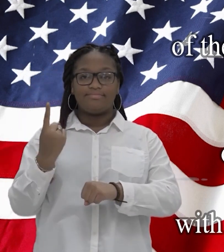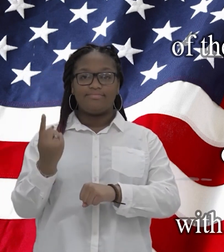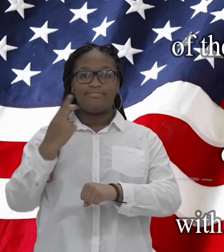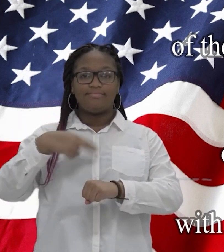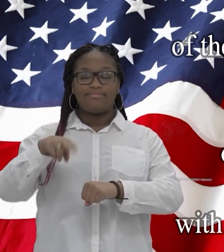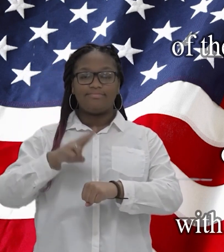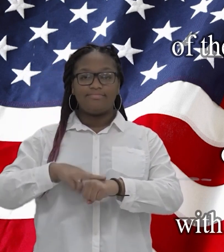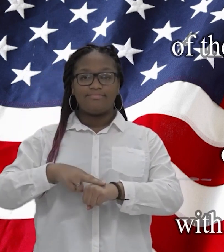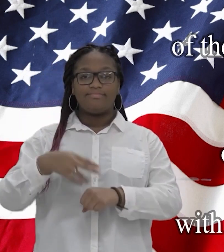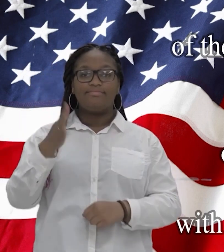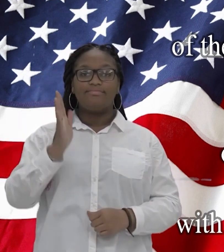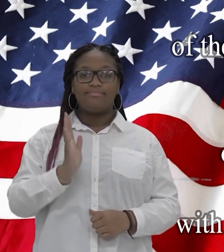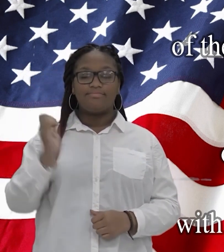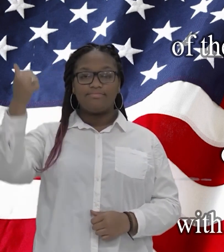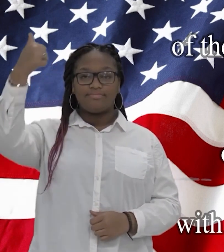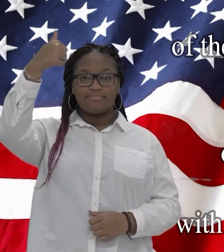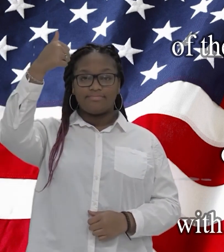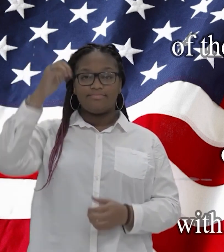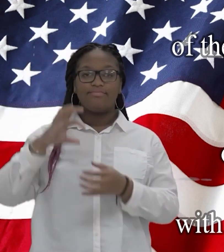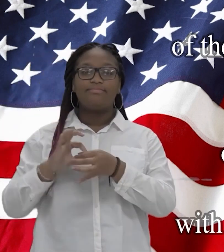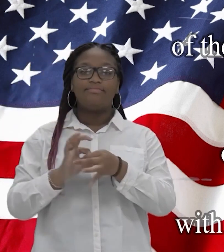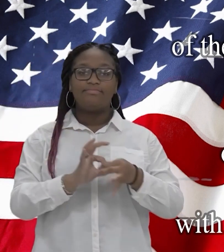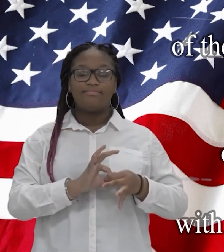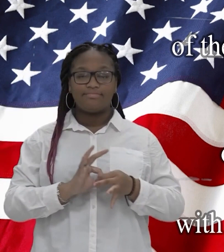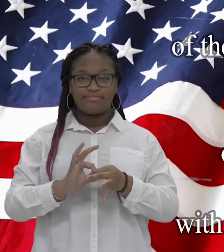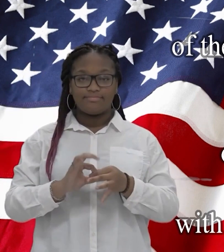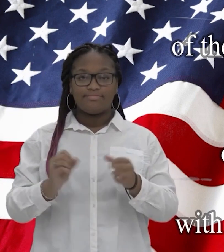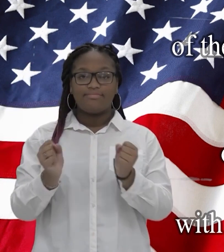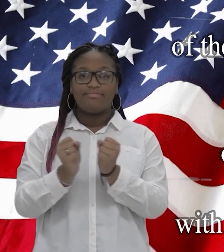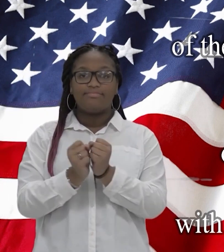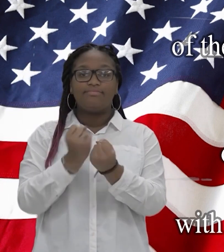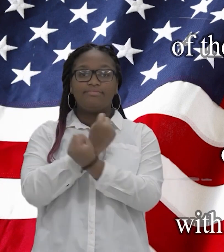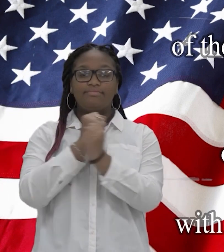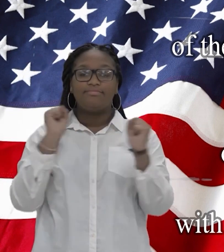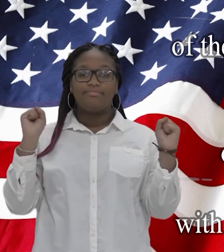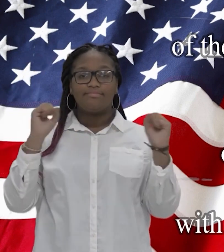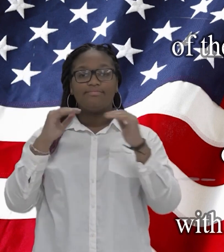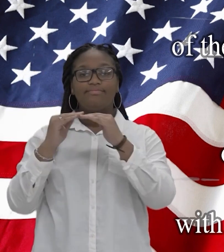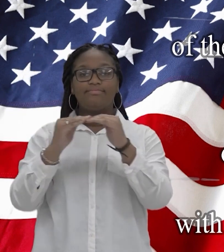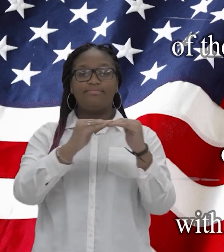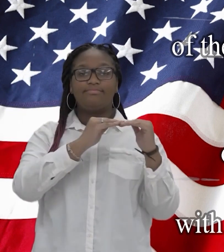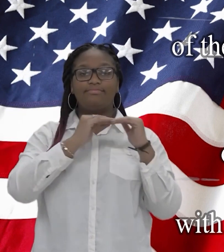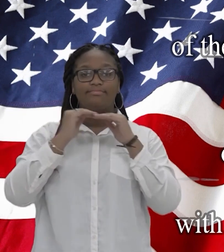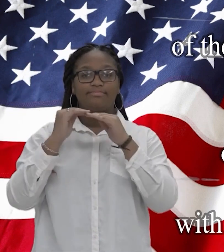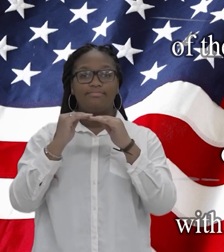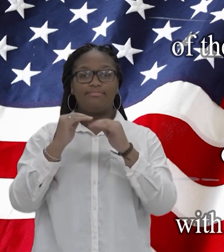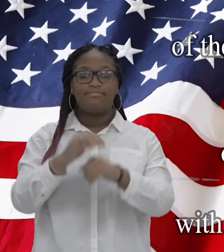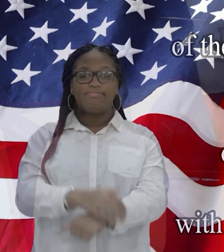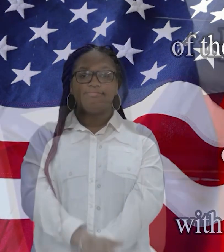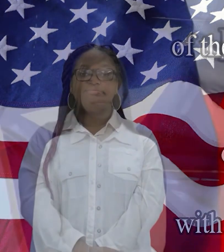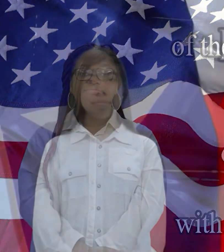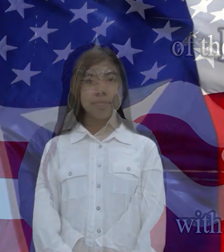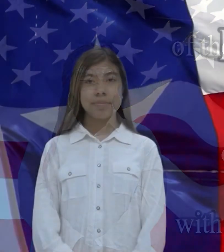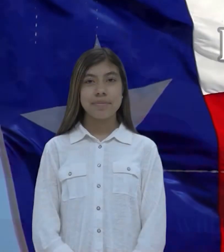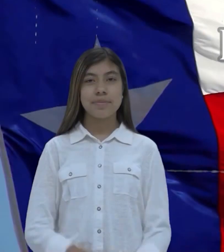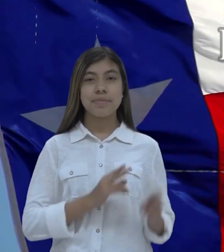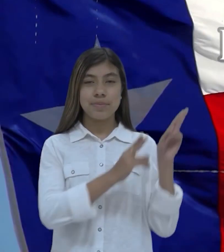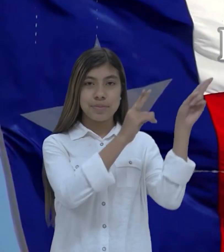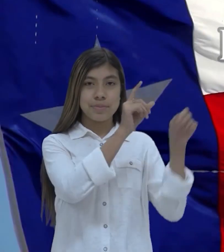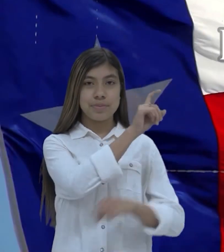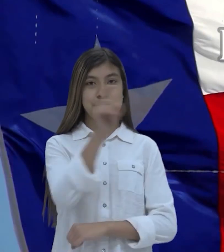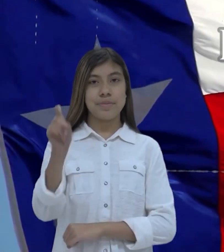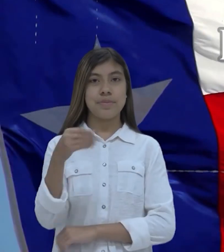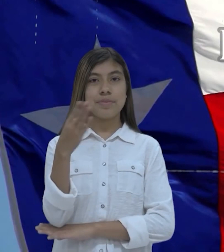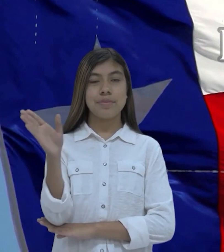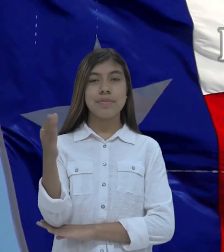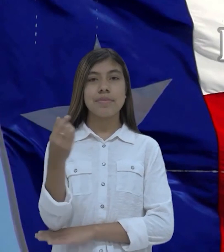stands, one nation, under God, indivisible, with liberty and justice for all. Honor